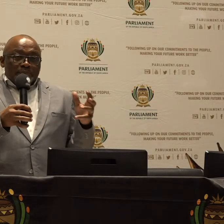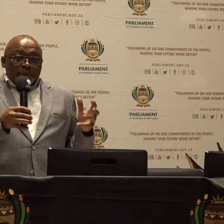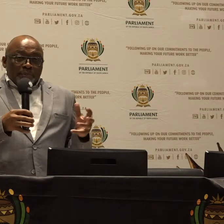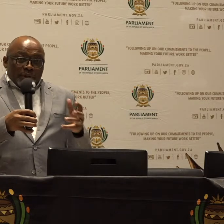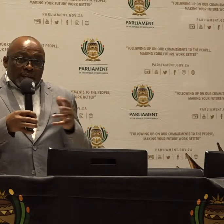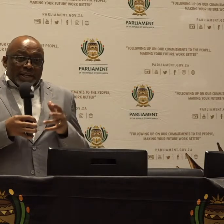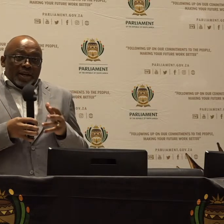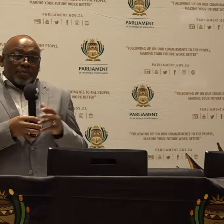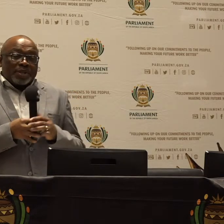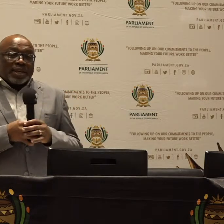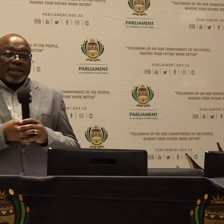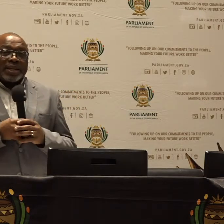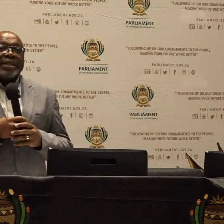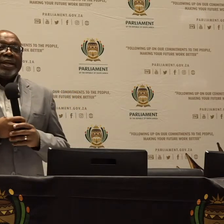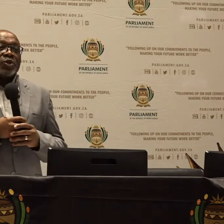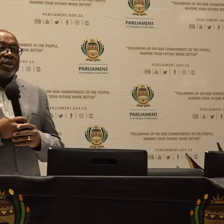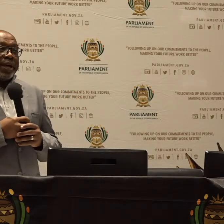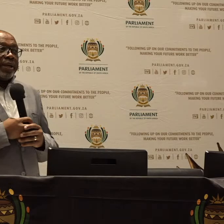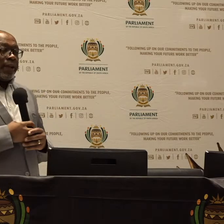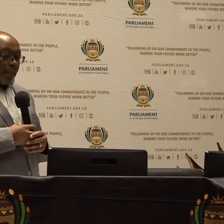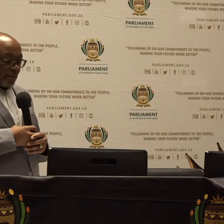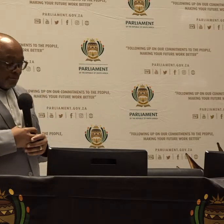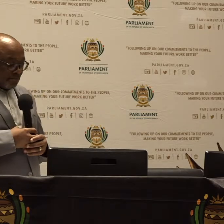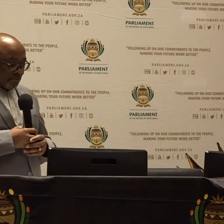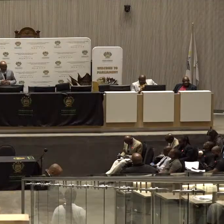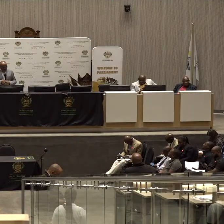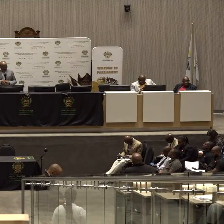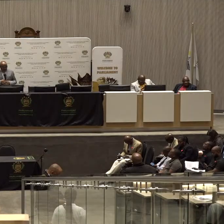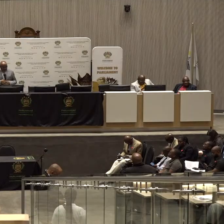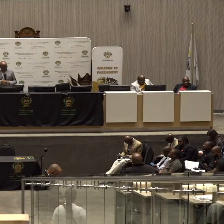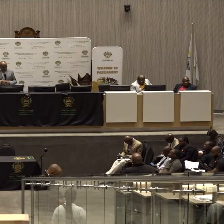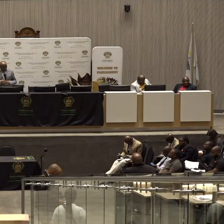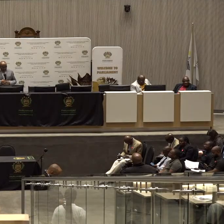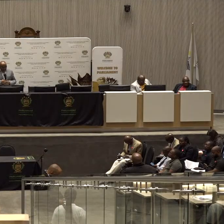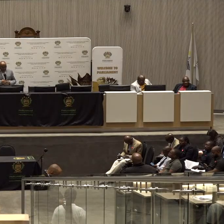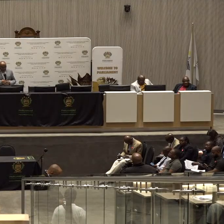individual people that are represented here today foreign